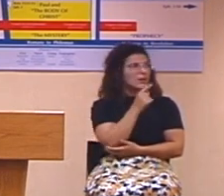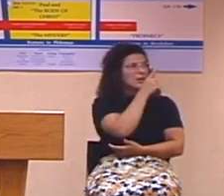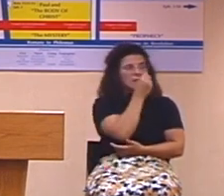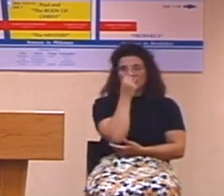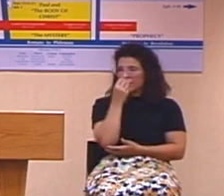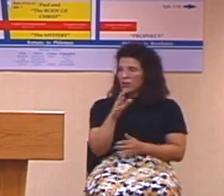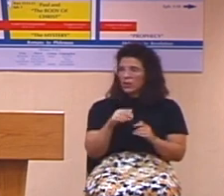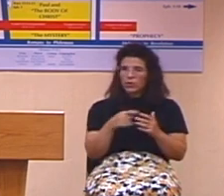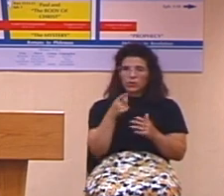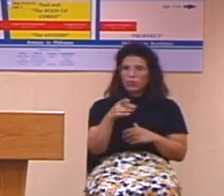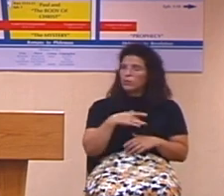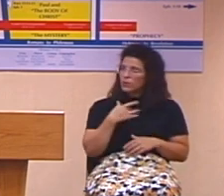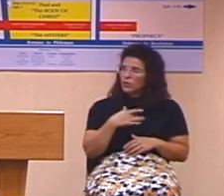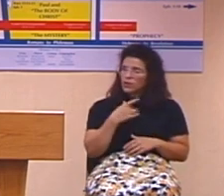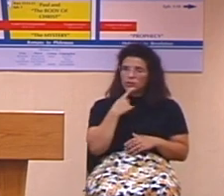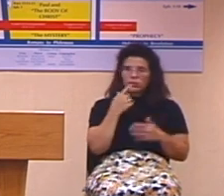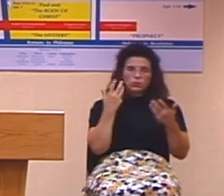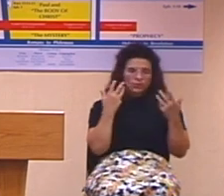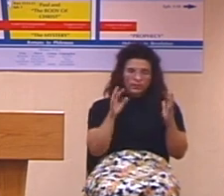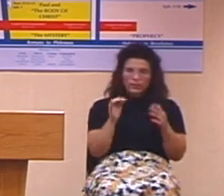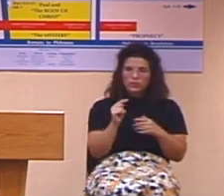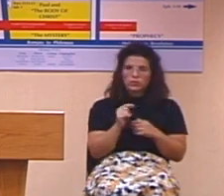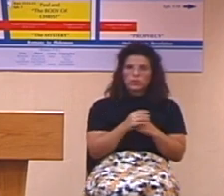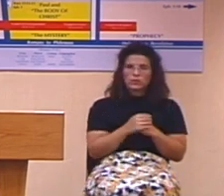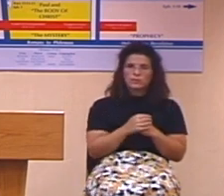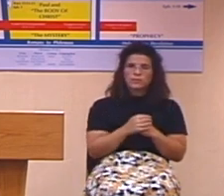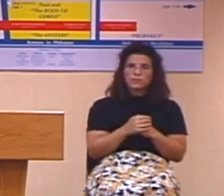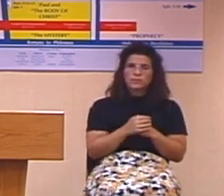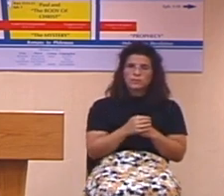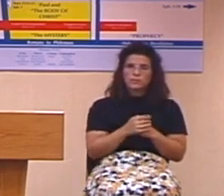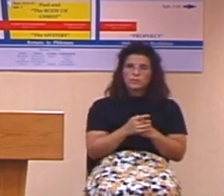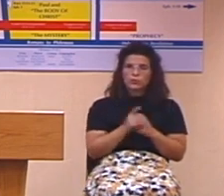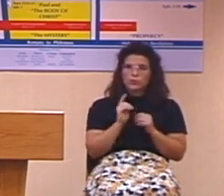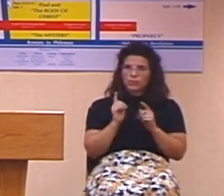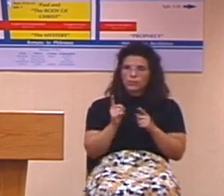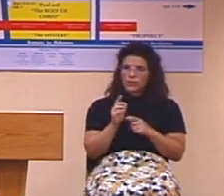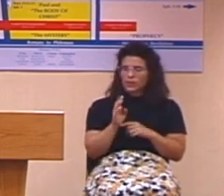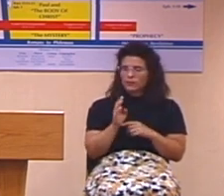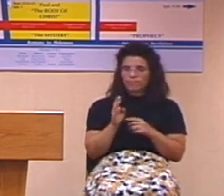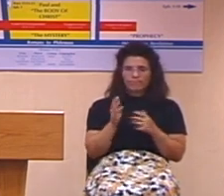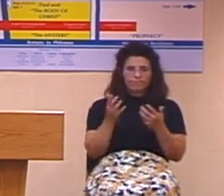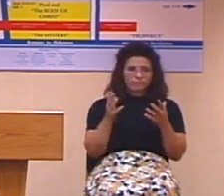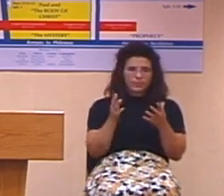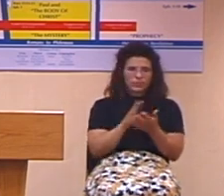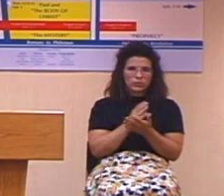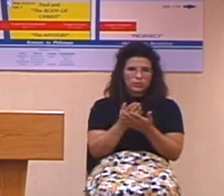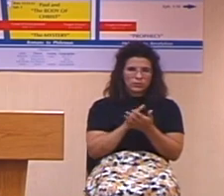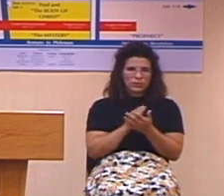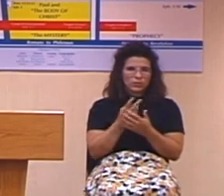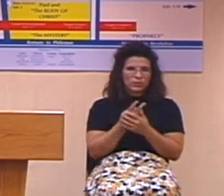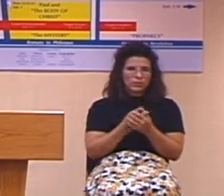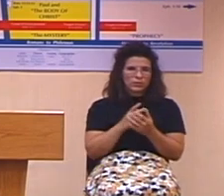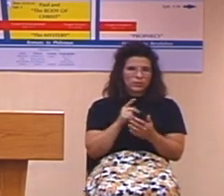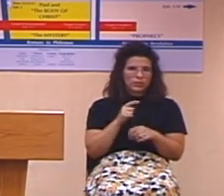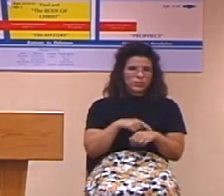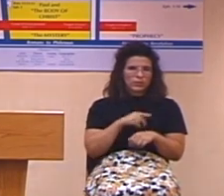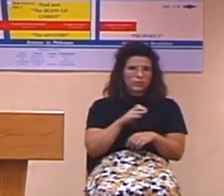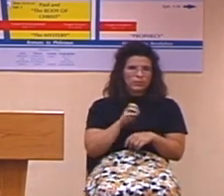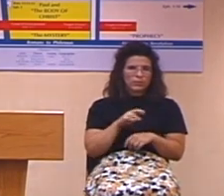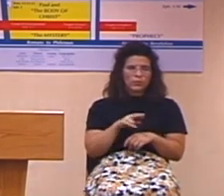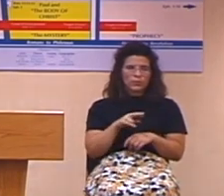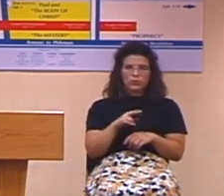feel. He says, you're done. You've been baked on both sides. The timer's gone off. You're